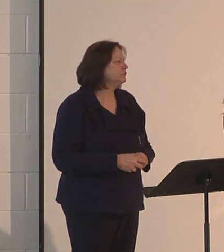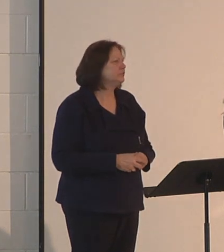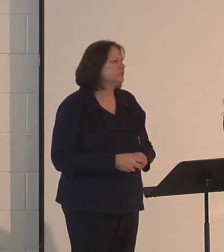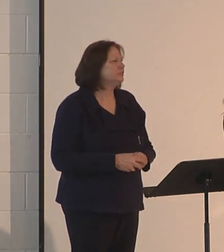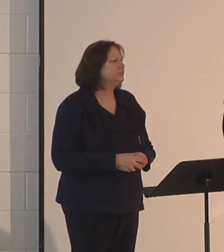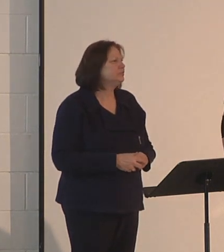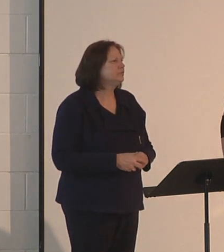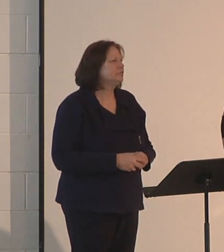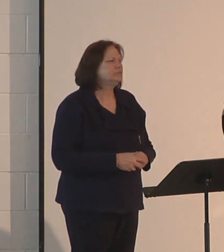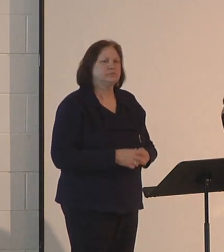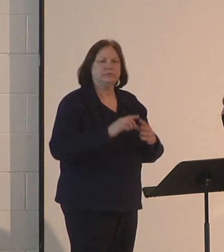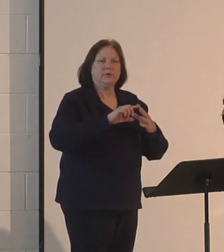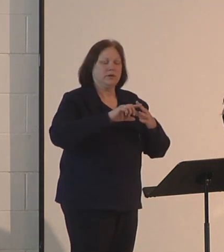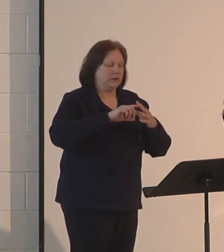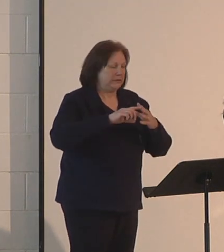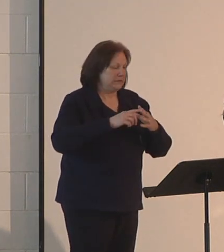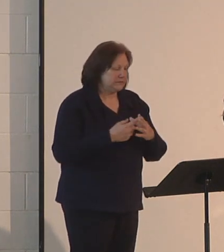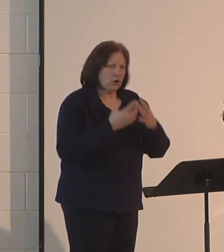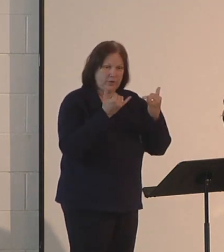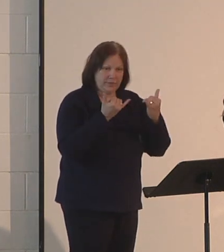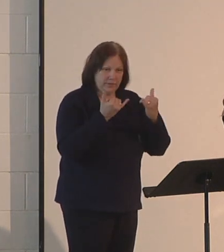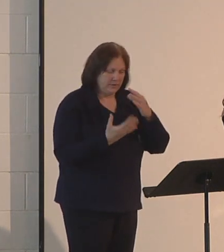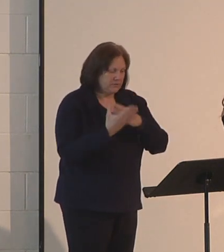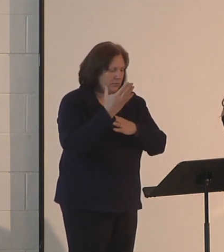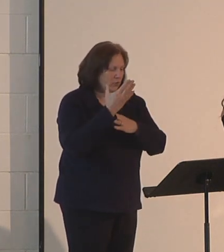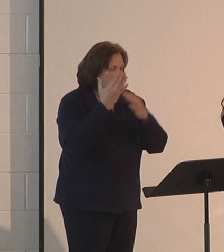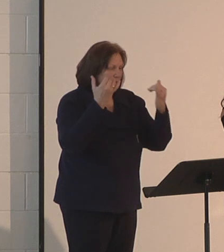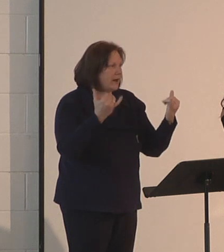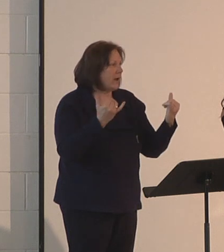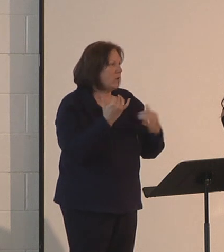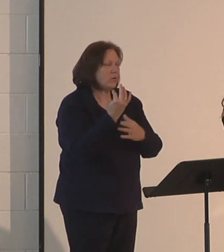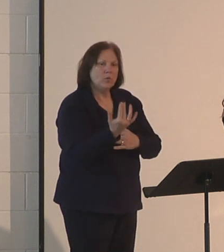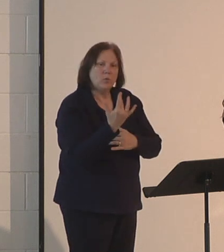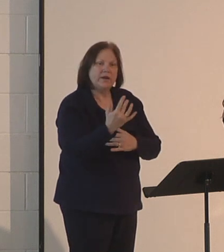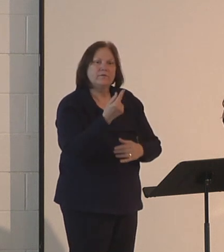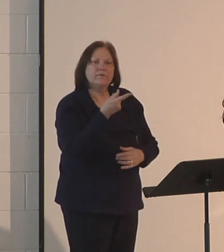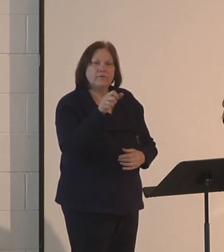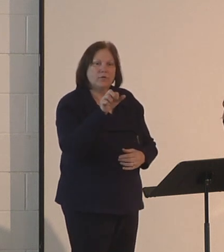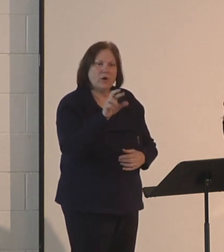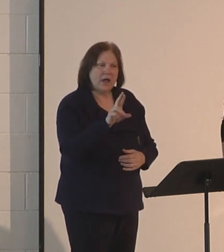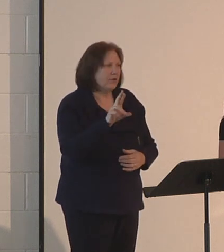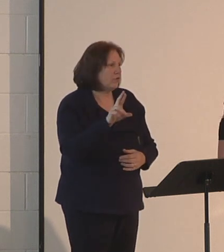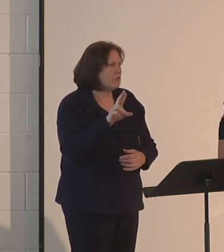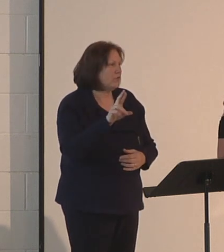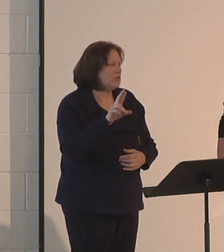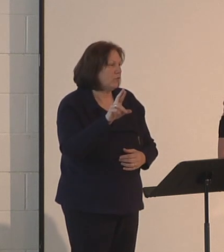So we are gonna start the ceremony right now, and I'm just waiting for Heather and the board members.